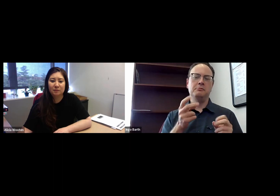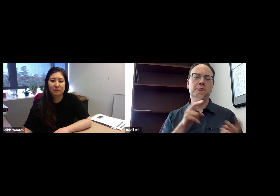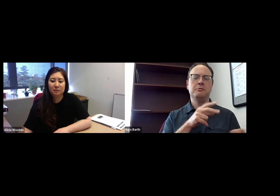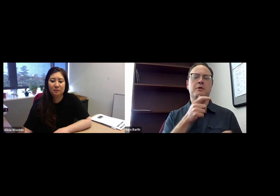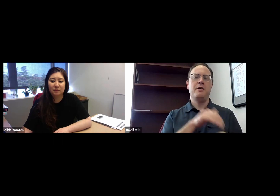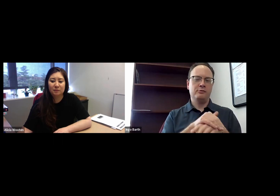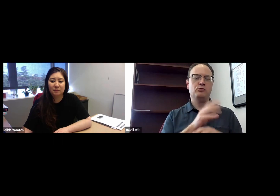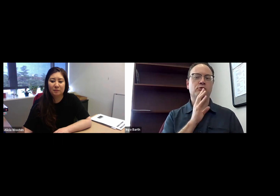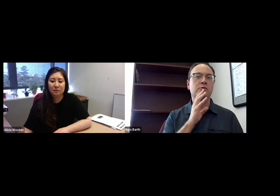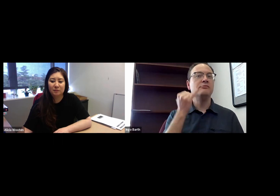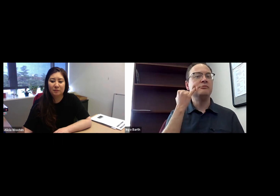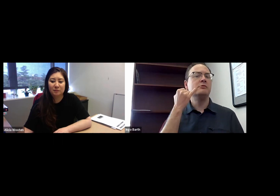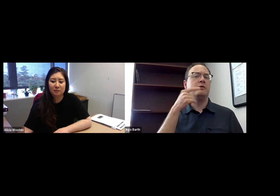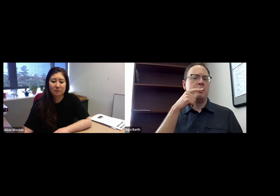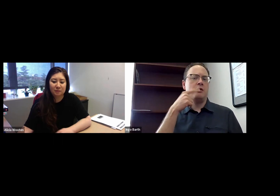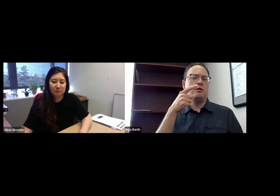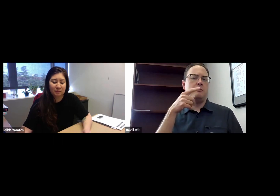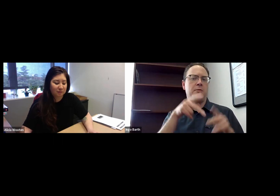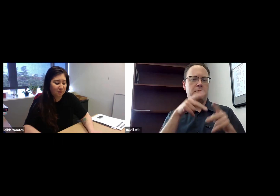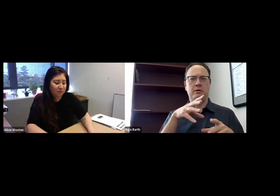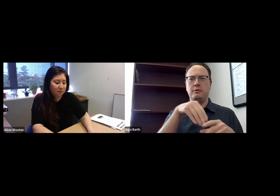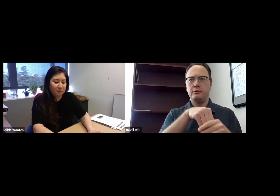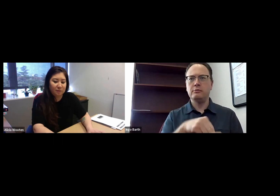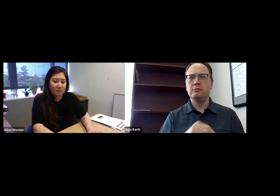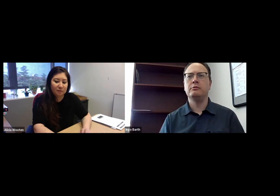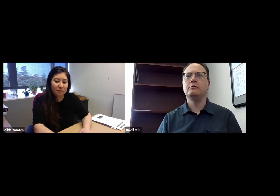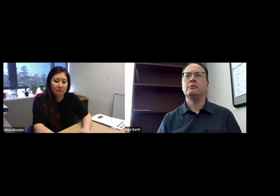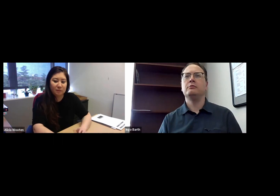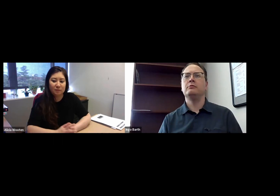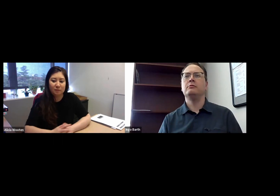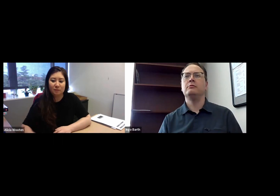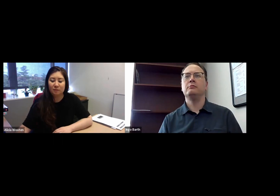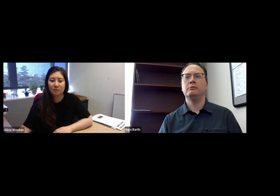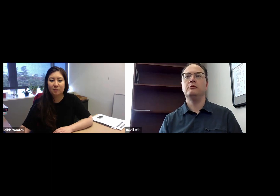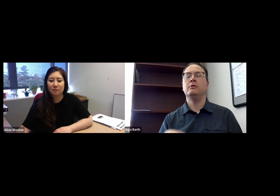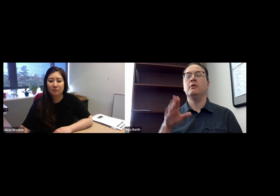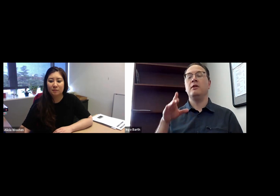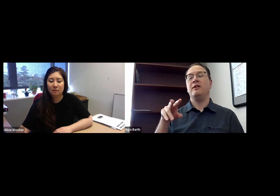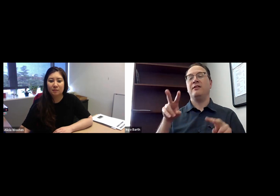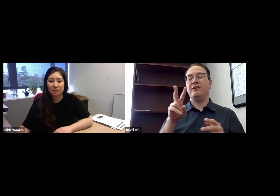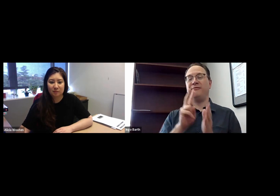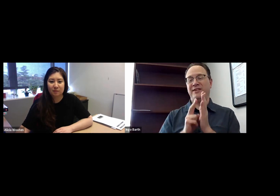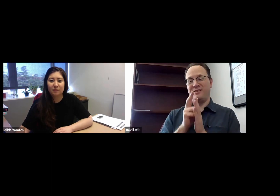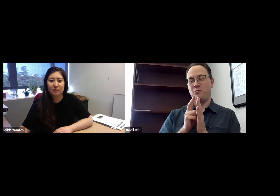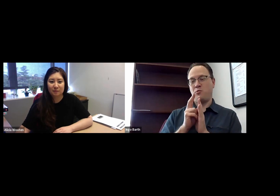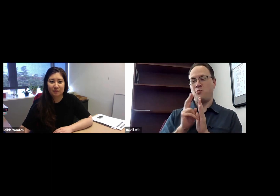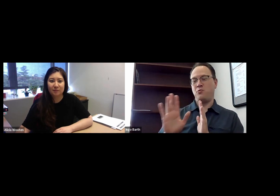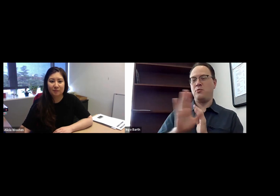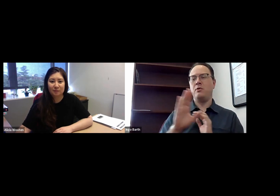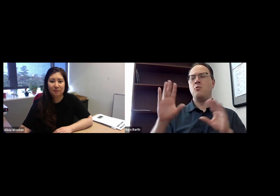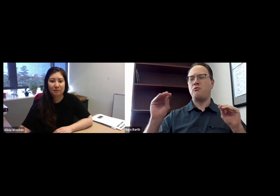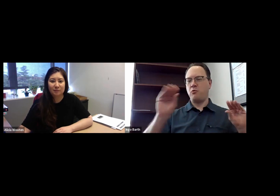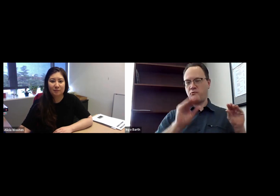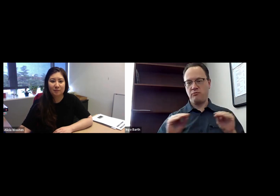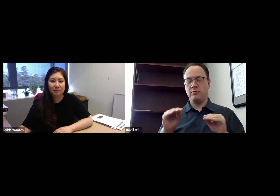you are a person who uses international sign, I can help as well, and then also we'll have spoken English